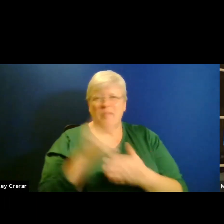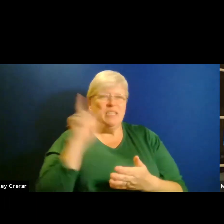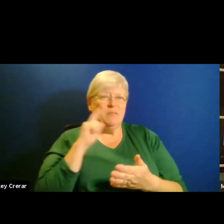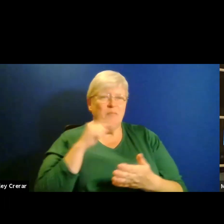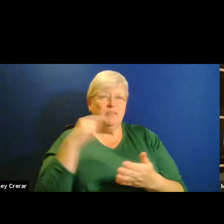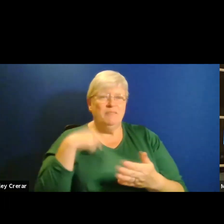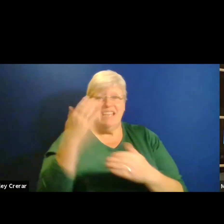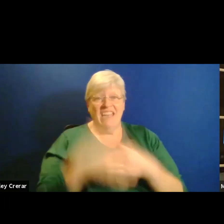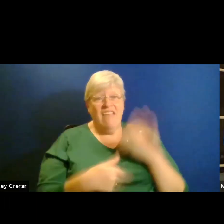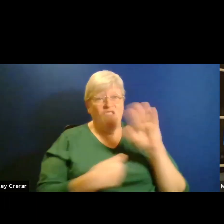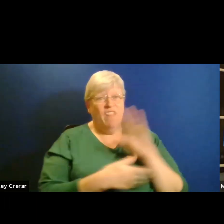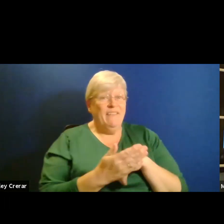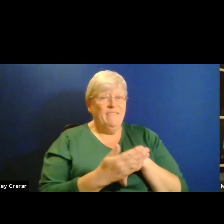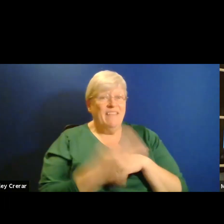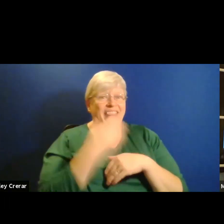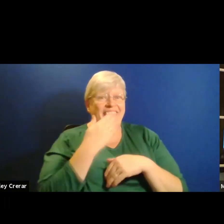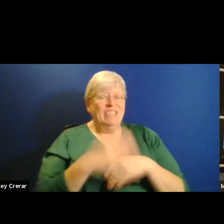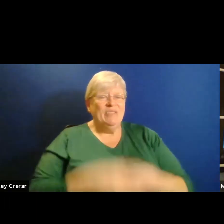out. Thank you.